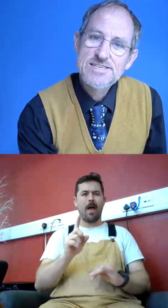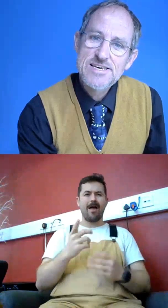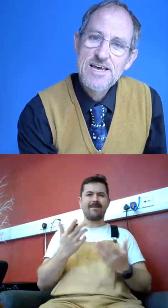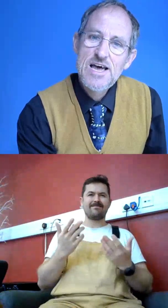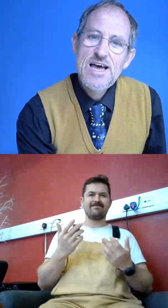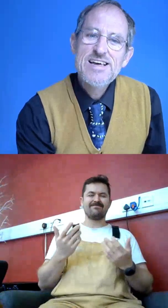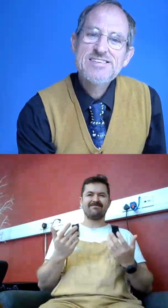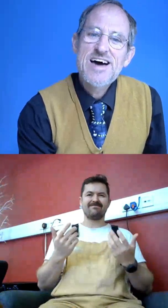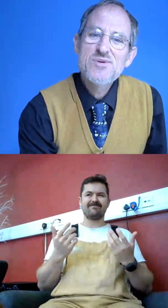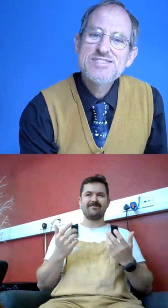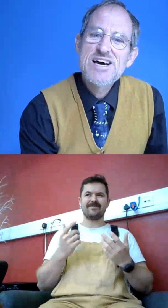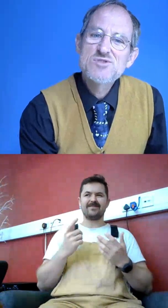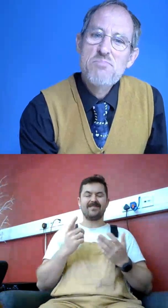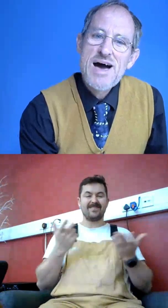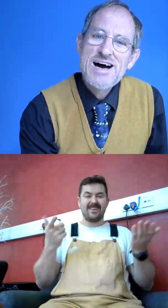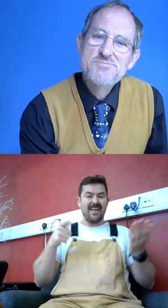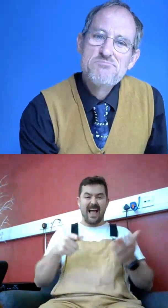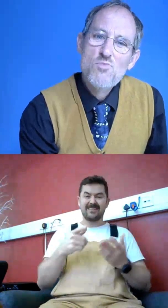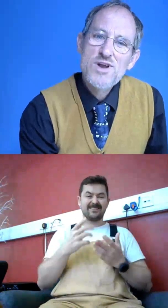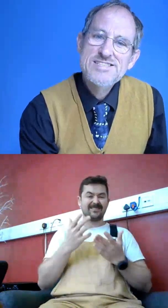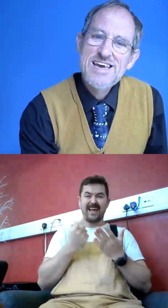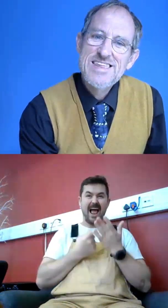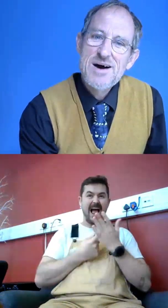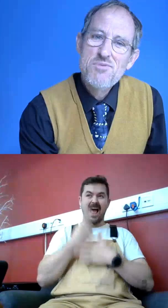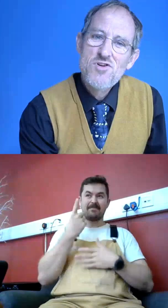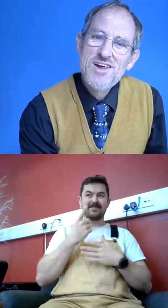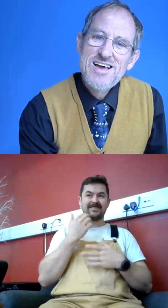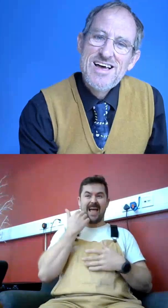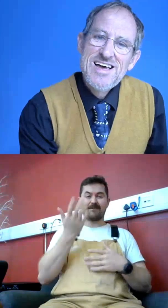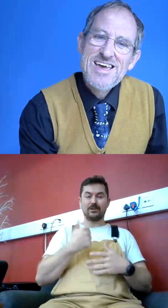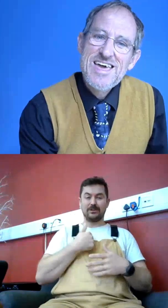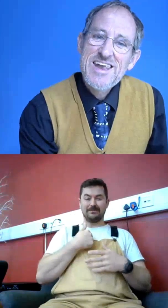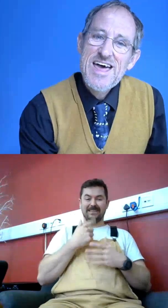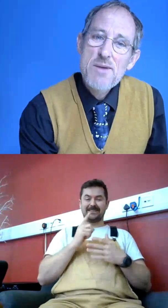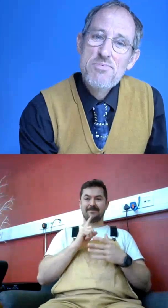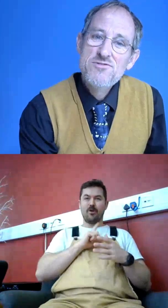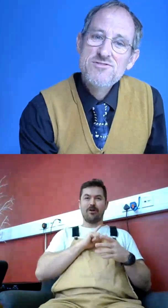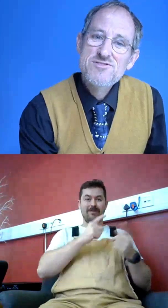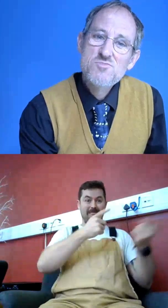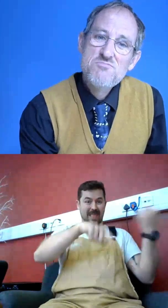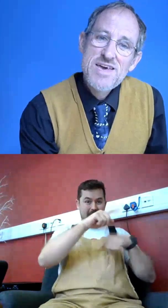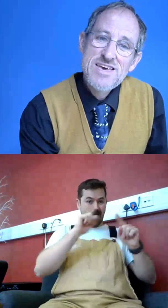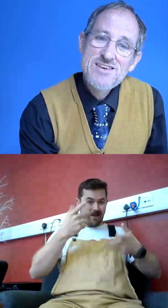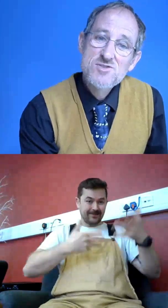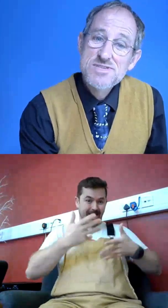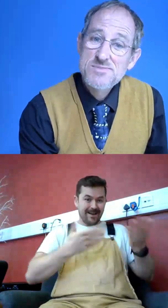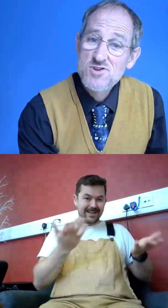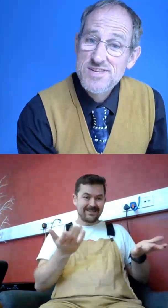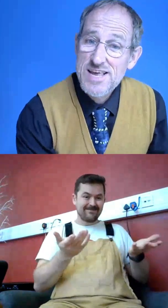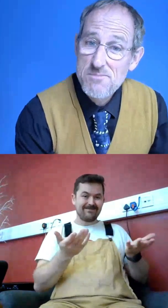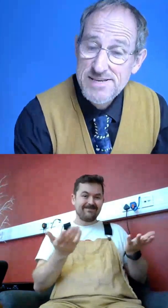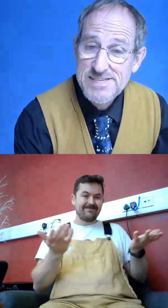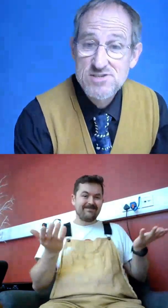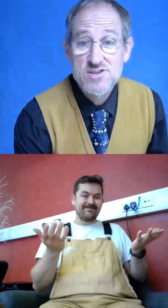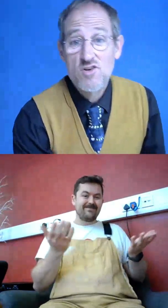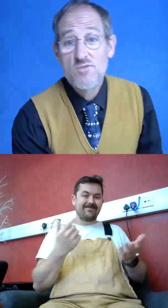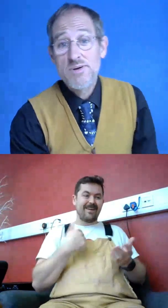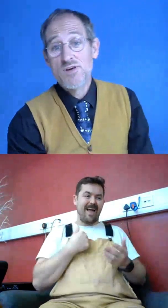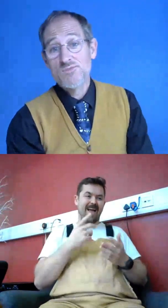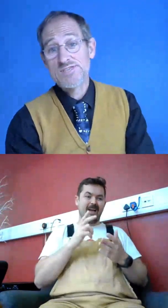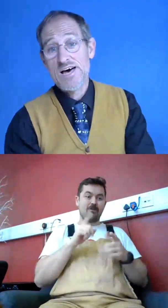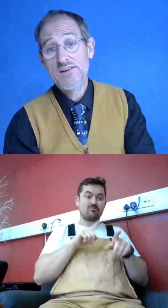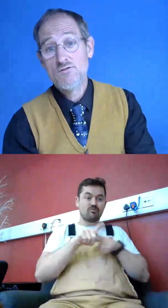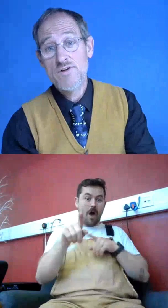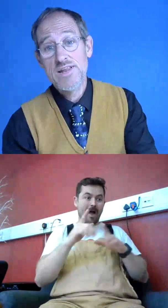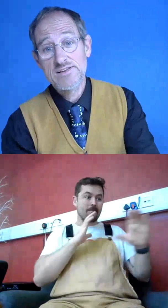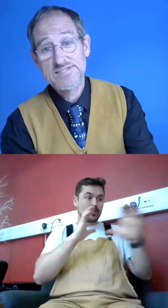very isolating. I know it sounds bad when I say that, but it can happen to me sometimes on a daily basis because a lot of